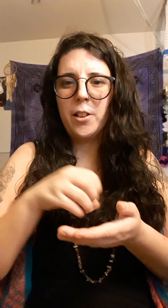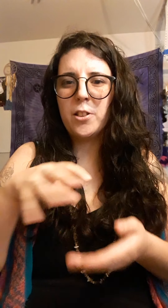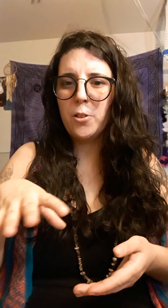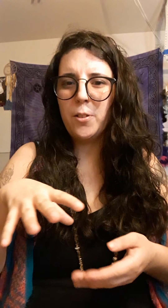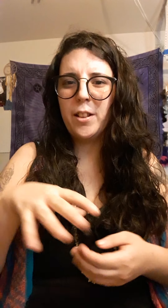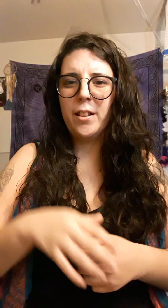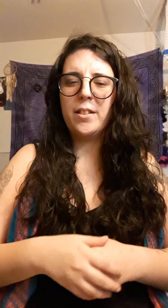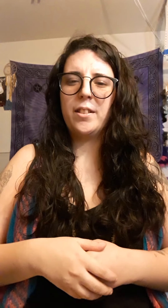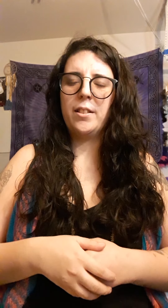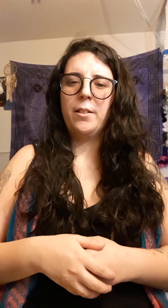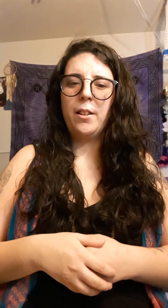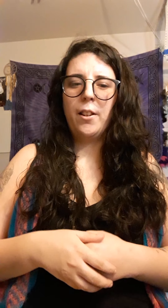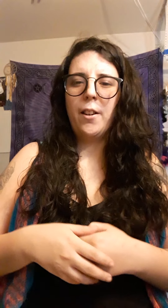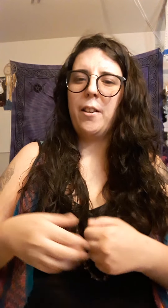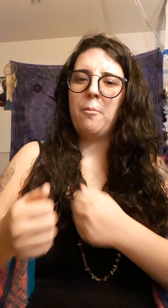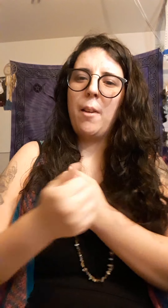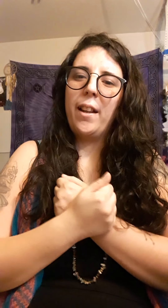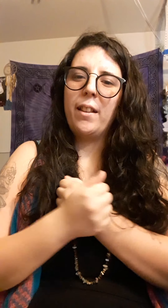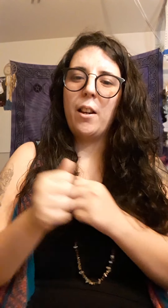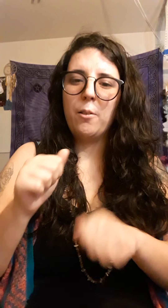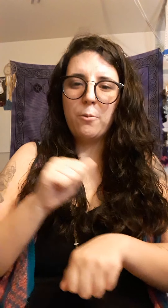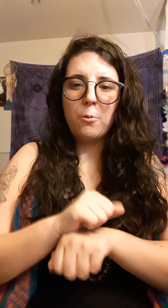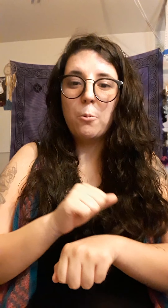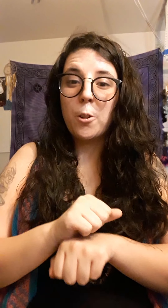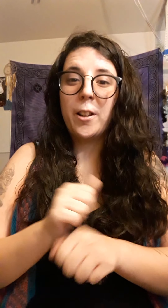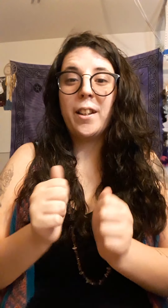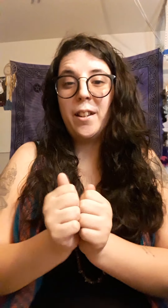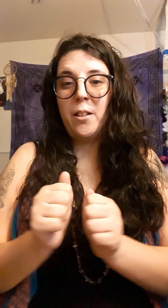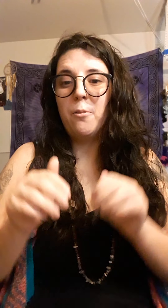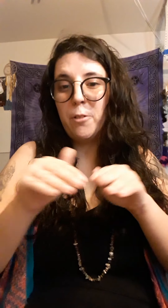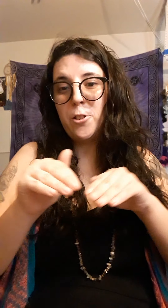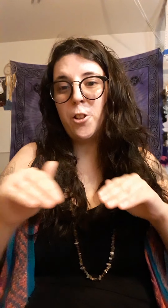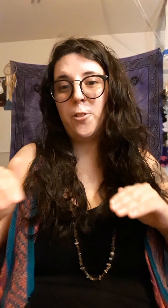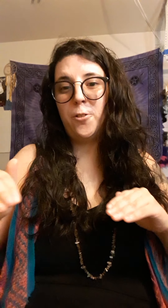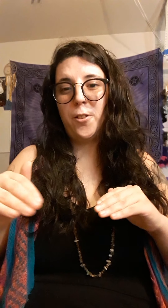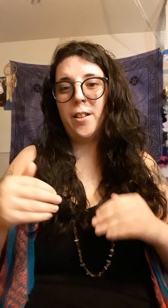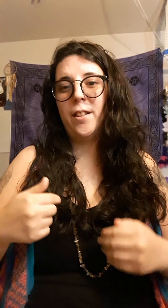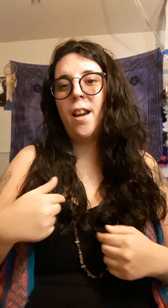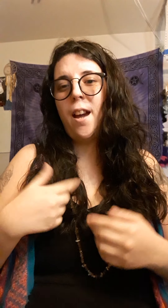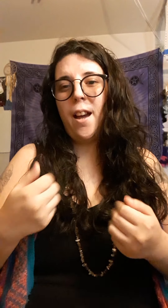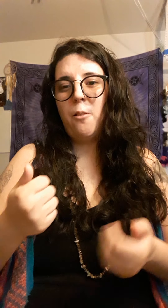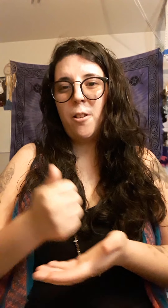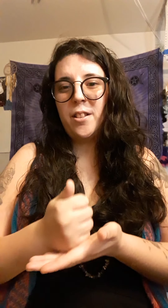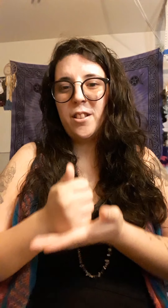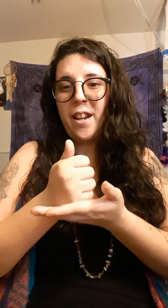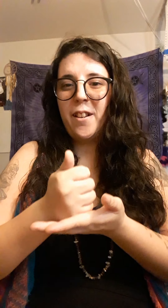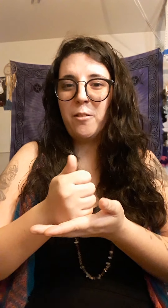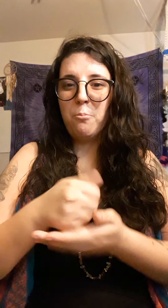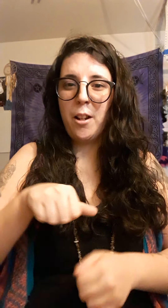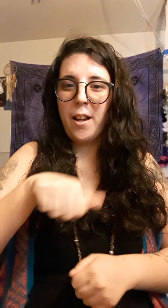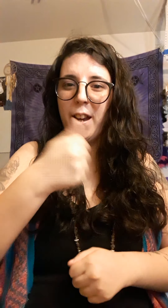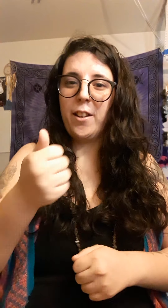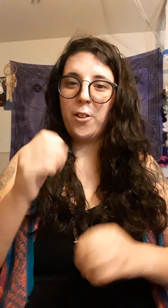students. I love working with children. I want to help others